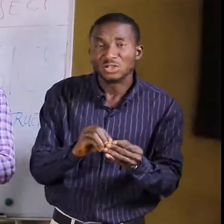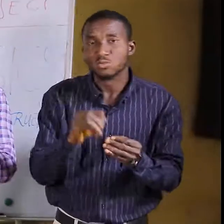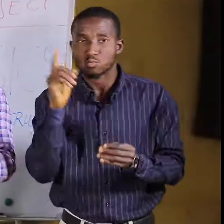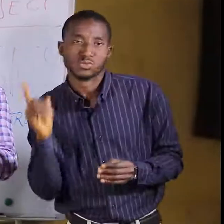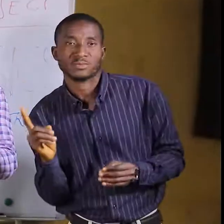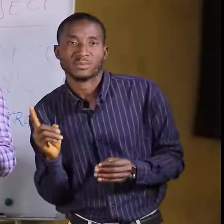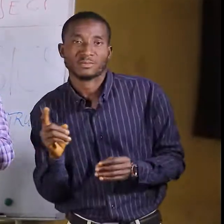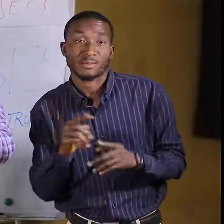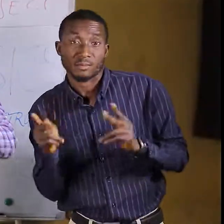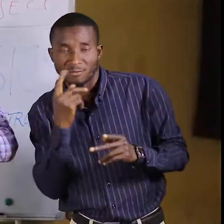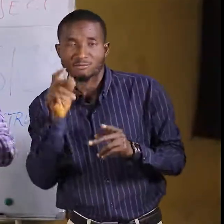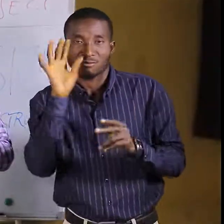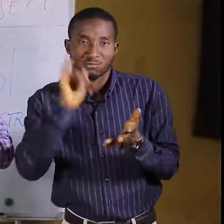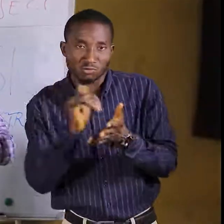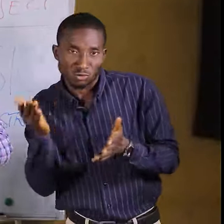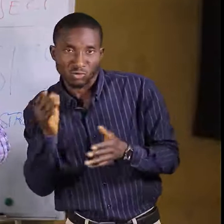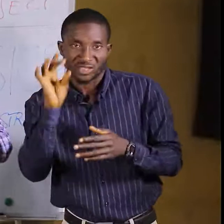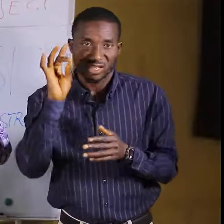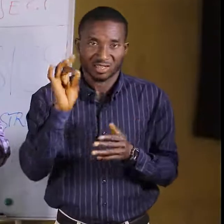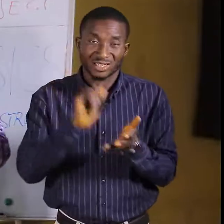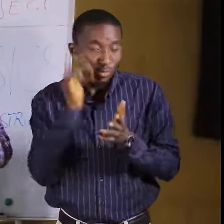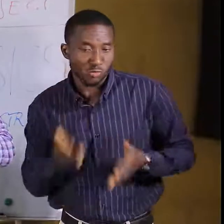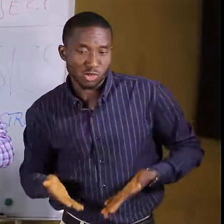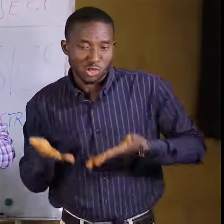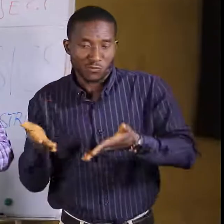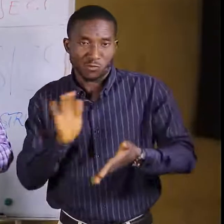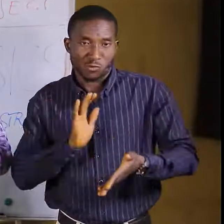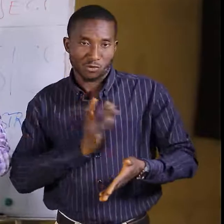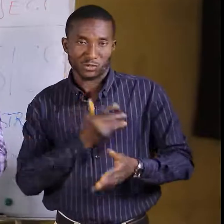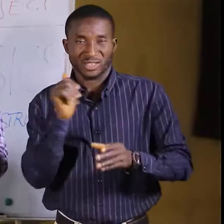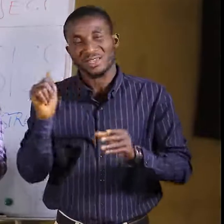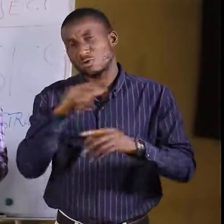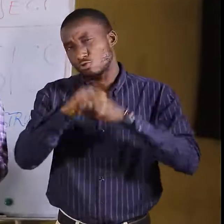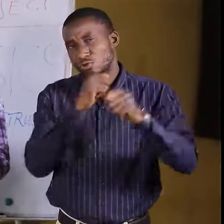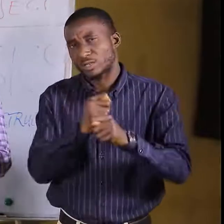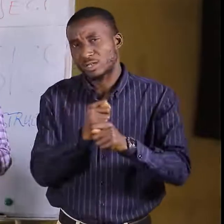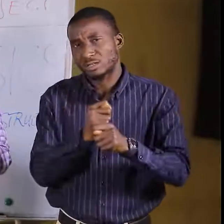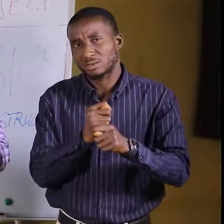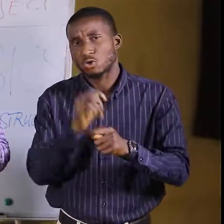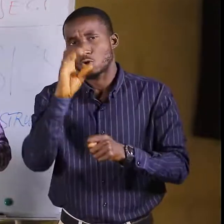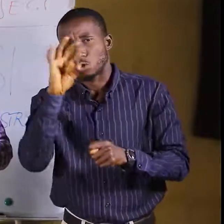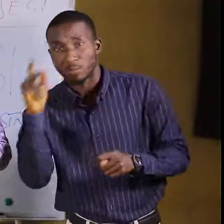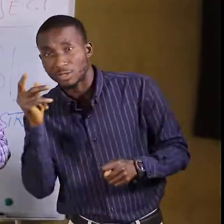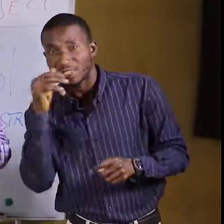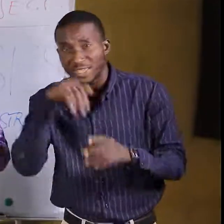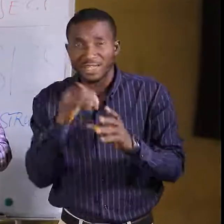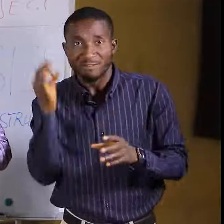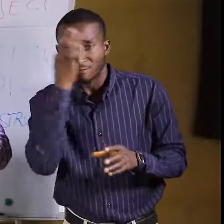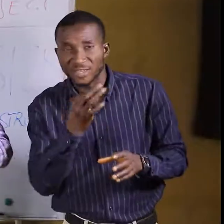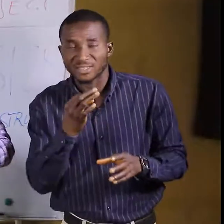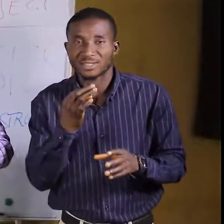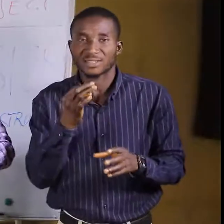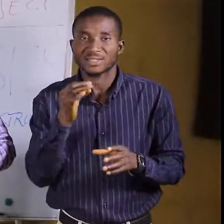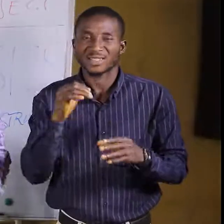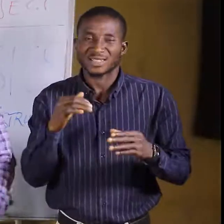from those 8. And then that will give us a total component in a face-centered cubic